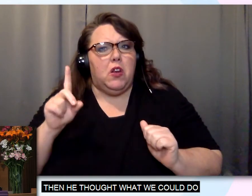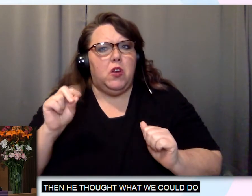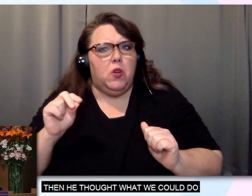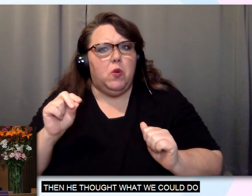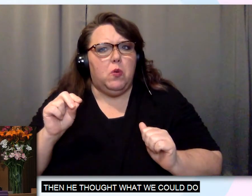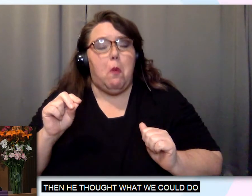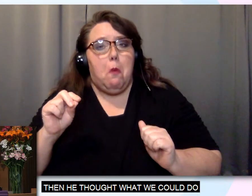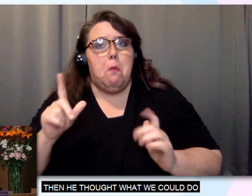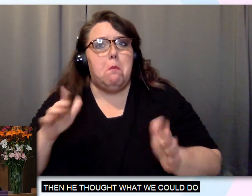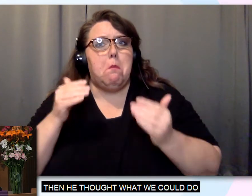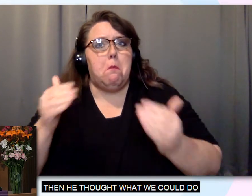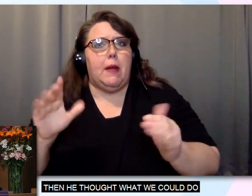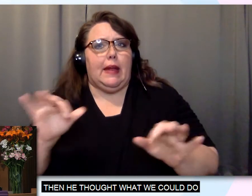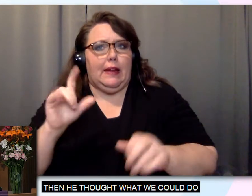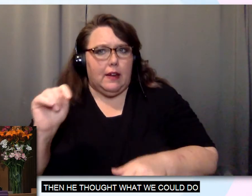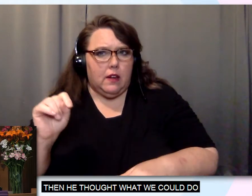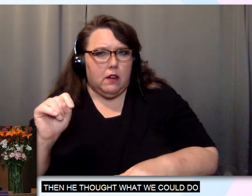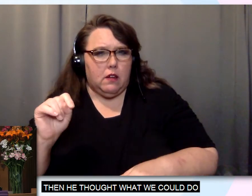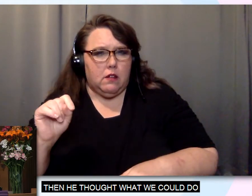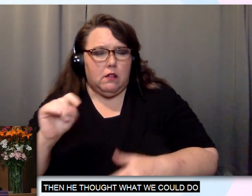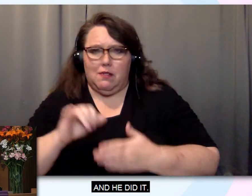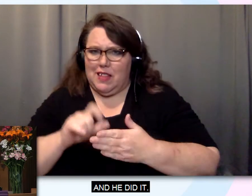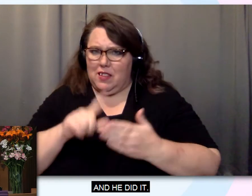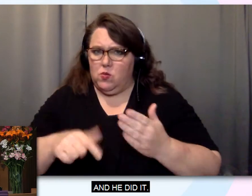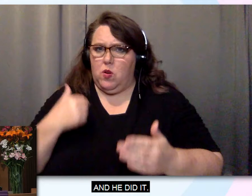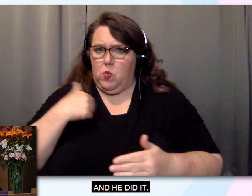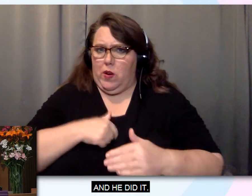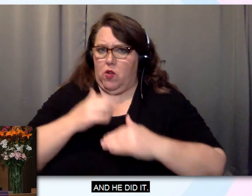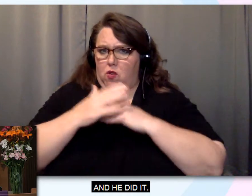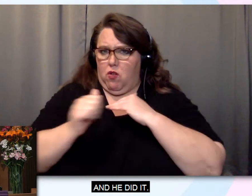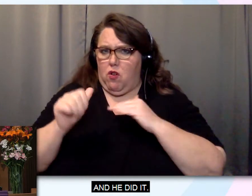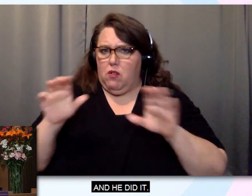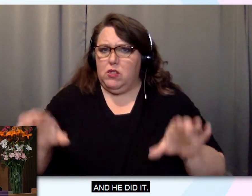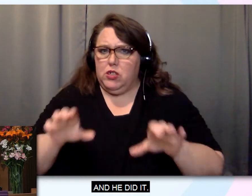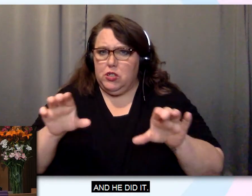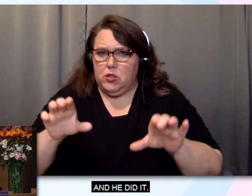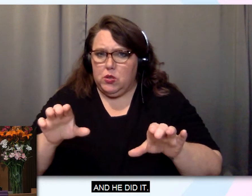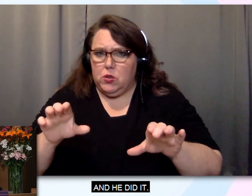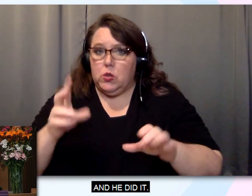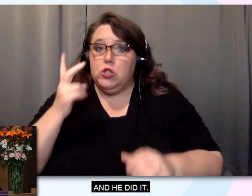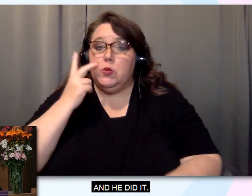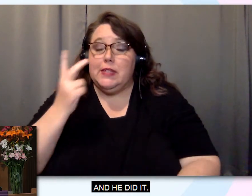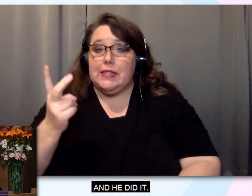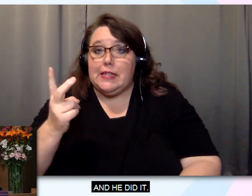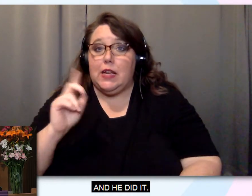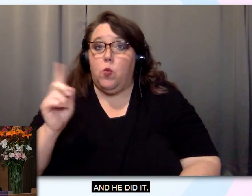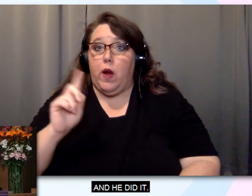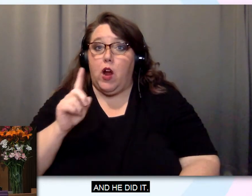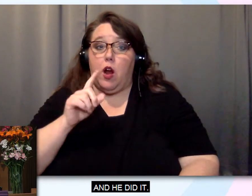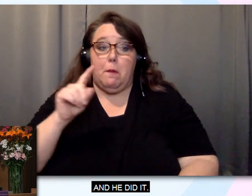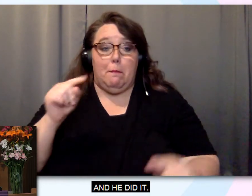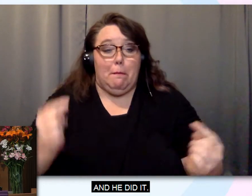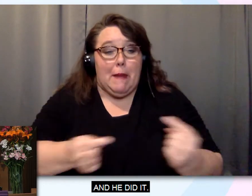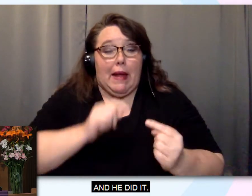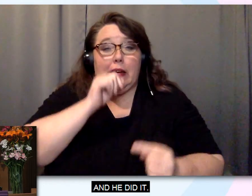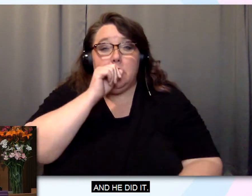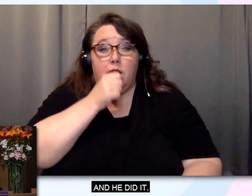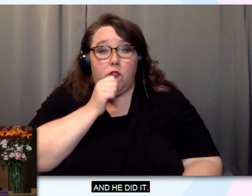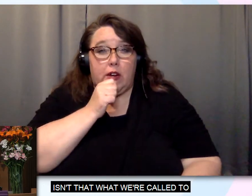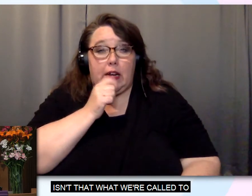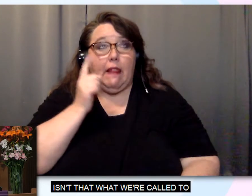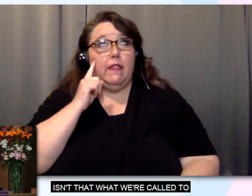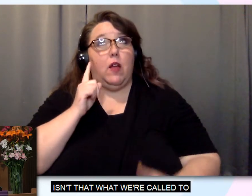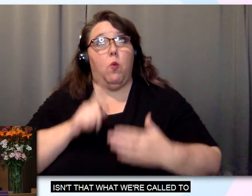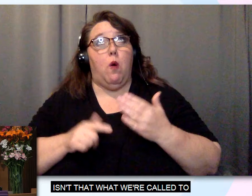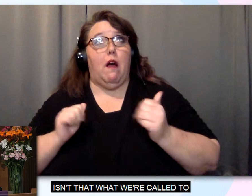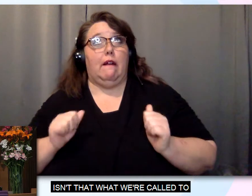could do, and he did it. Isn't that what we are called to do? To see where there is pain